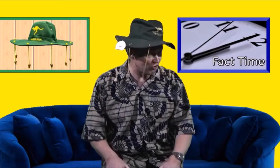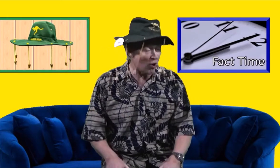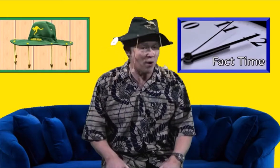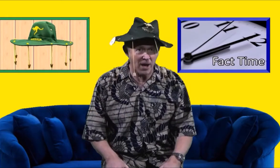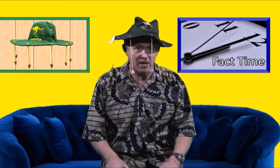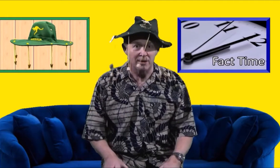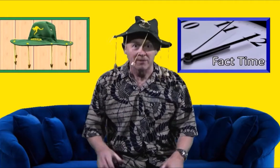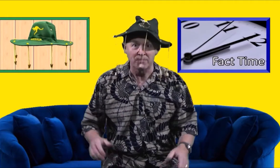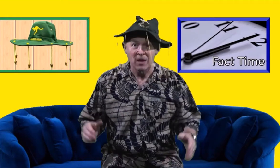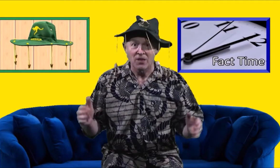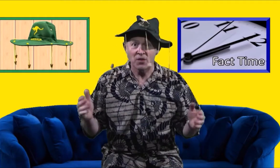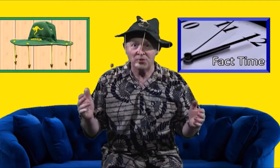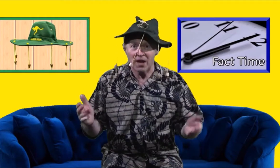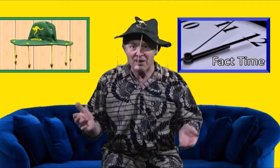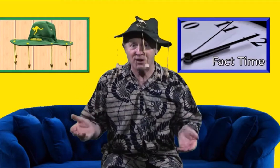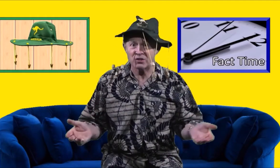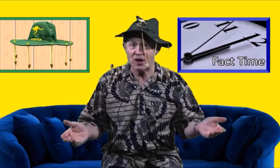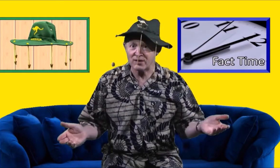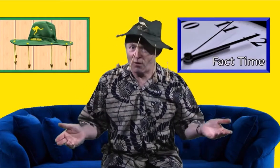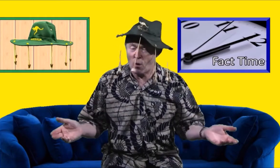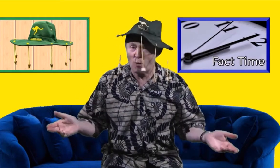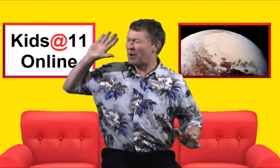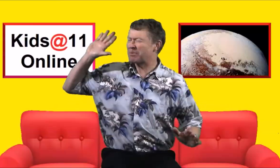astronomy. The theory transformed...